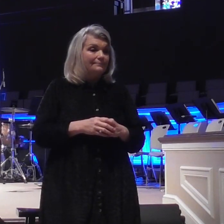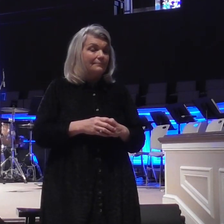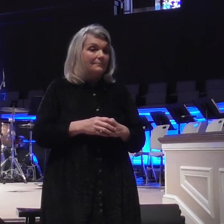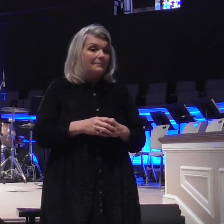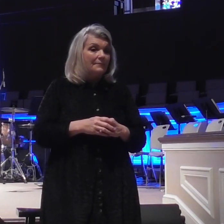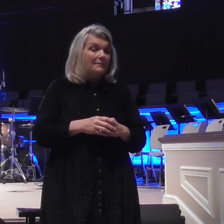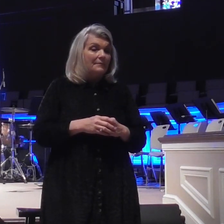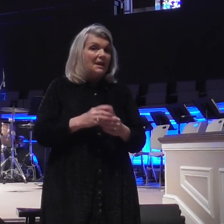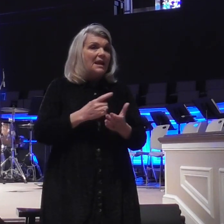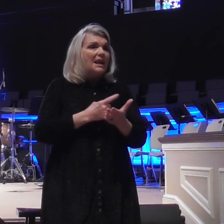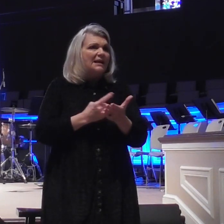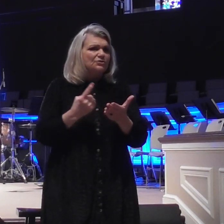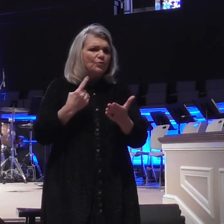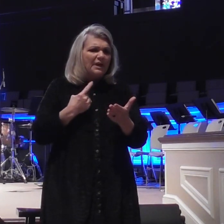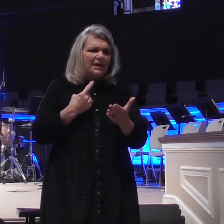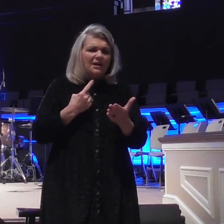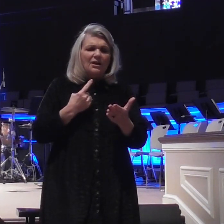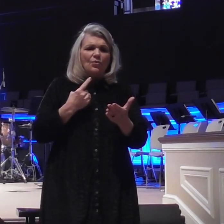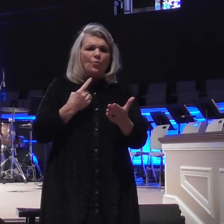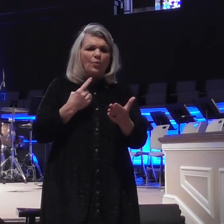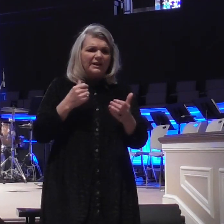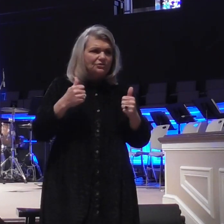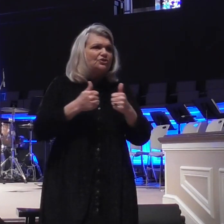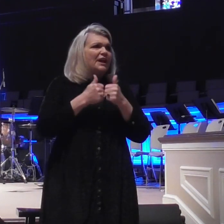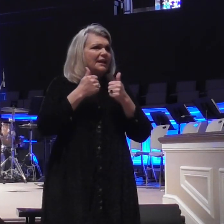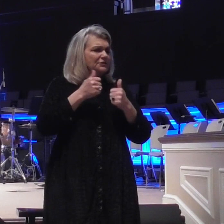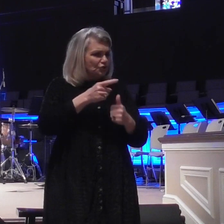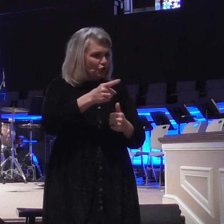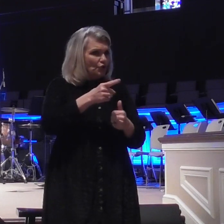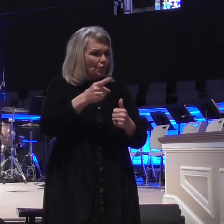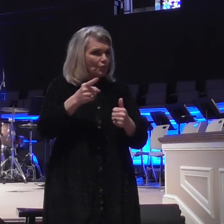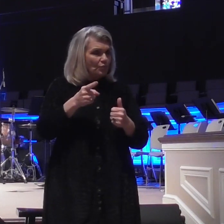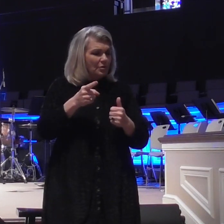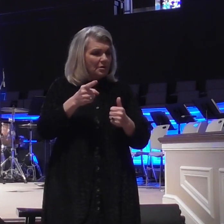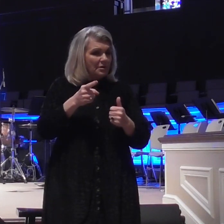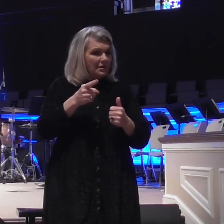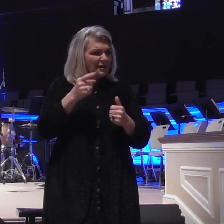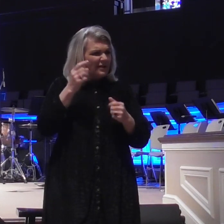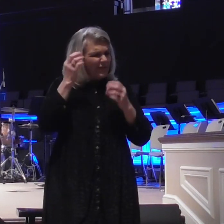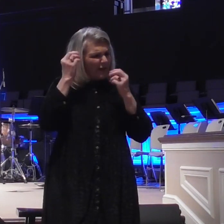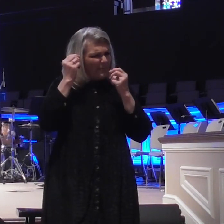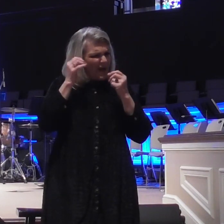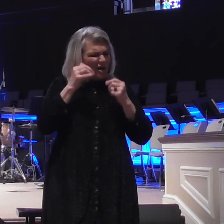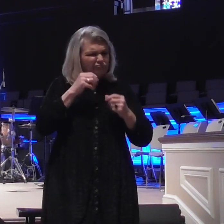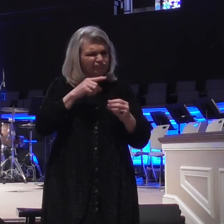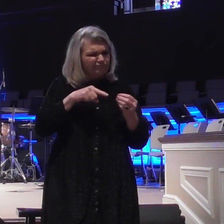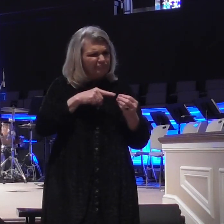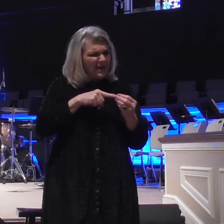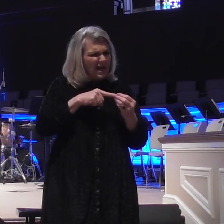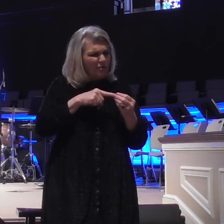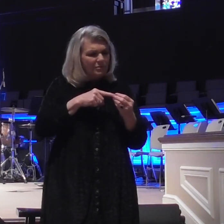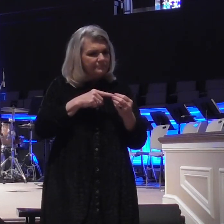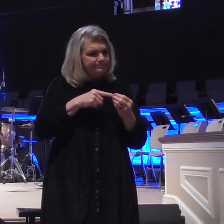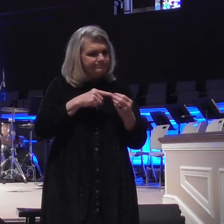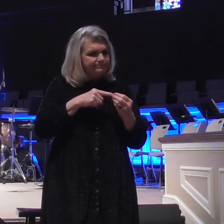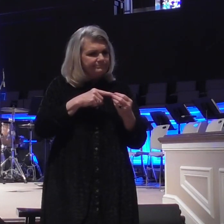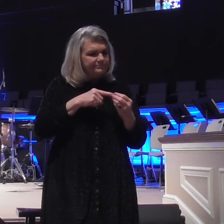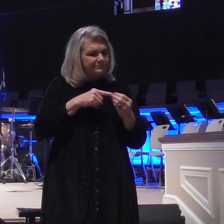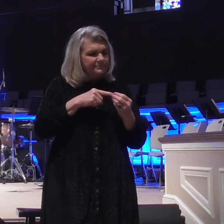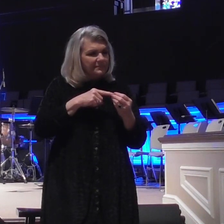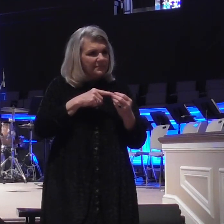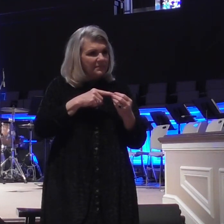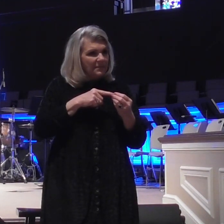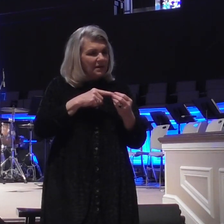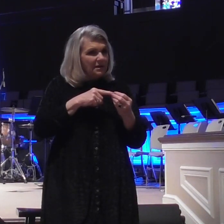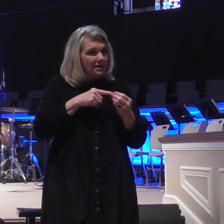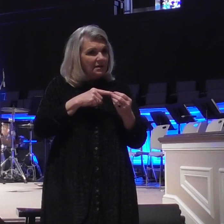tacks some of these foundational issues. And so I'm challenging you to think hard. And so once again this morning, I hope you've taken some